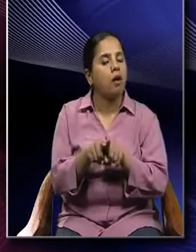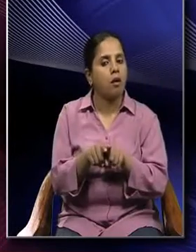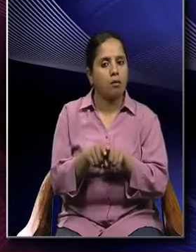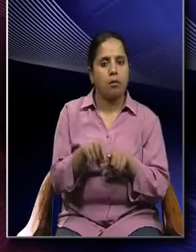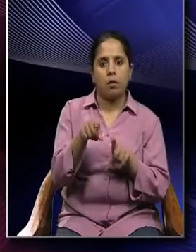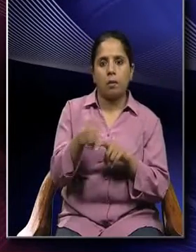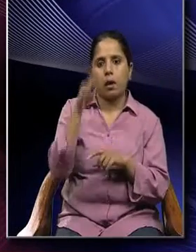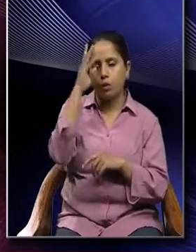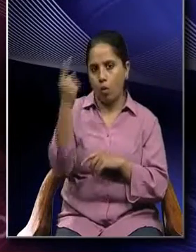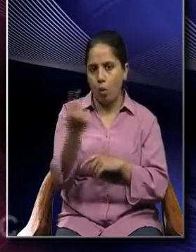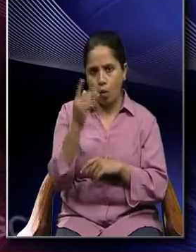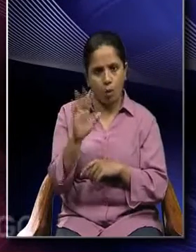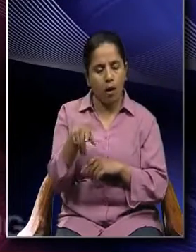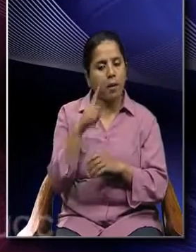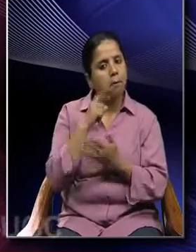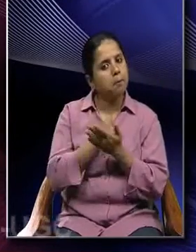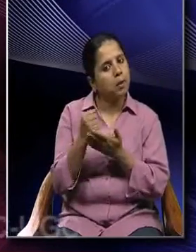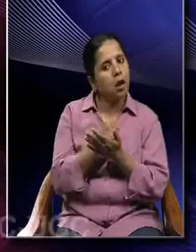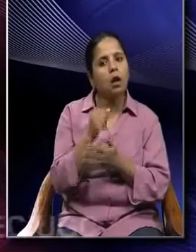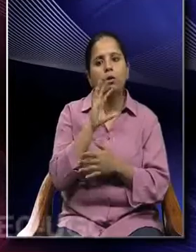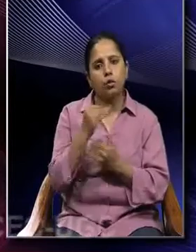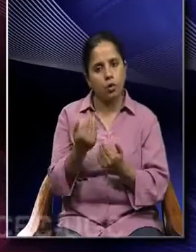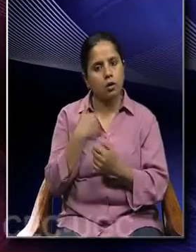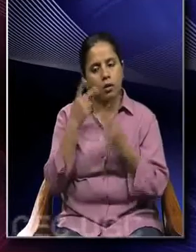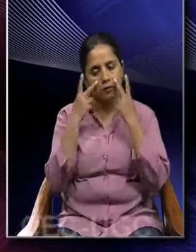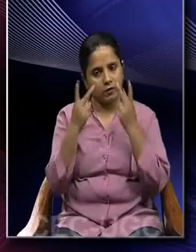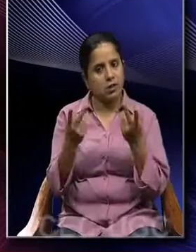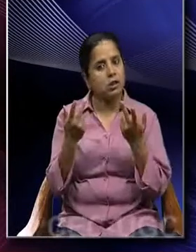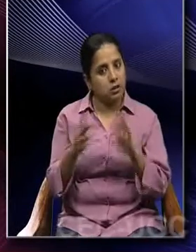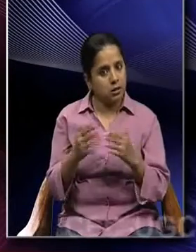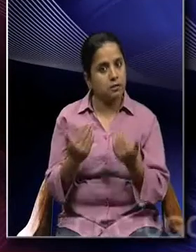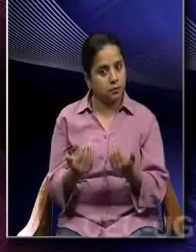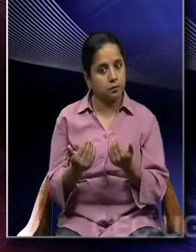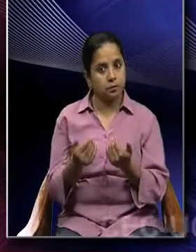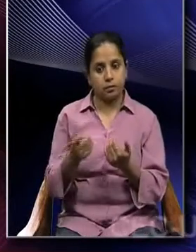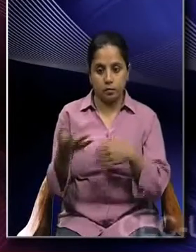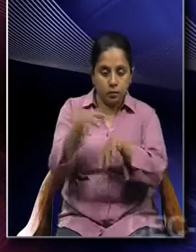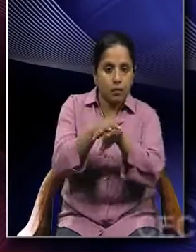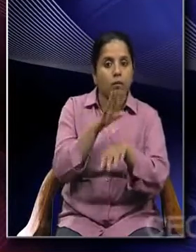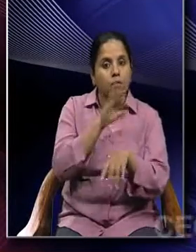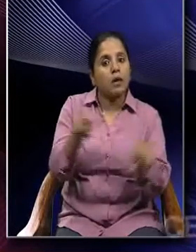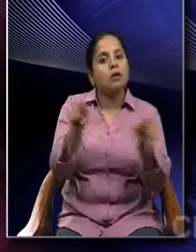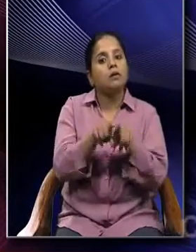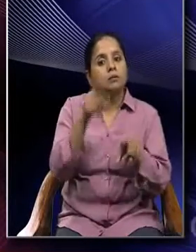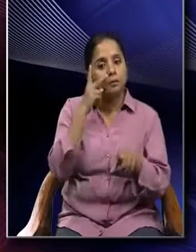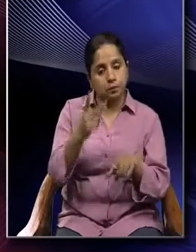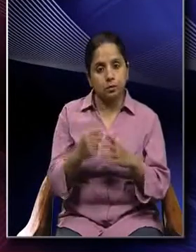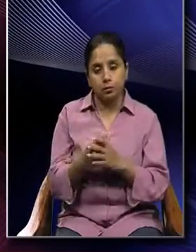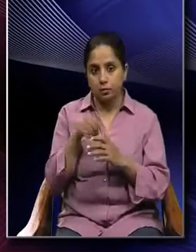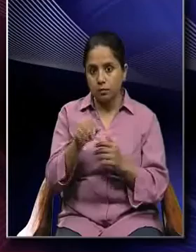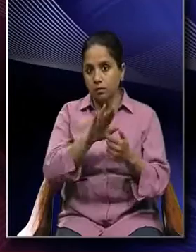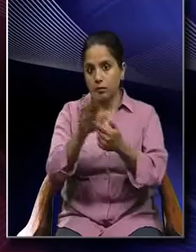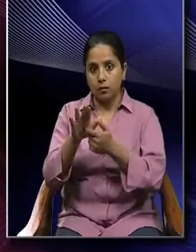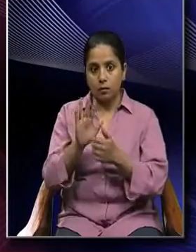only theoretical, it is practical also. We have witnessed the implementation of the same. And it represents